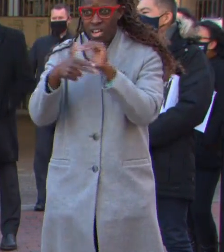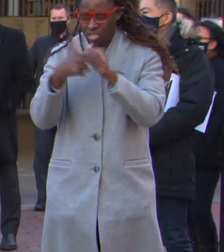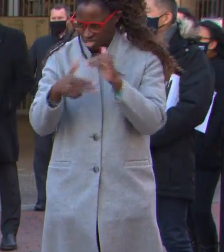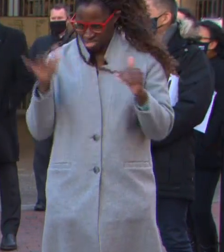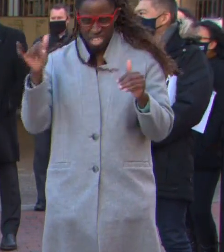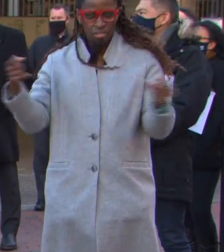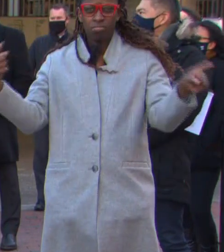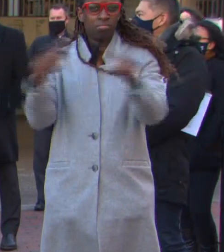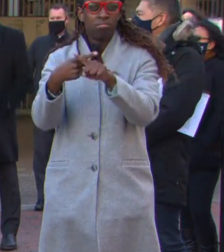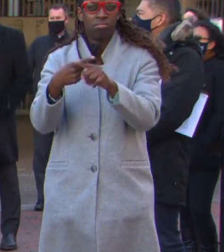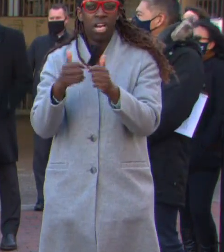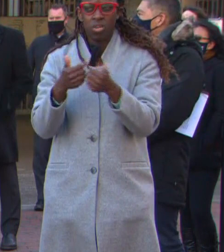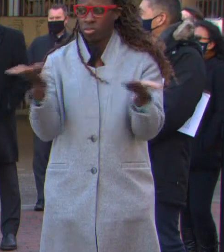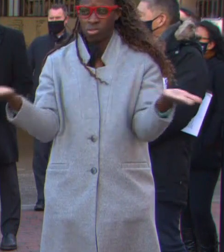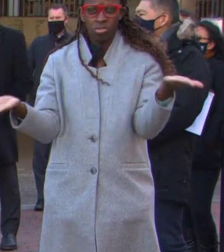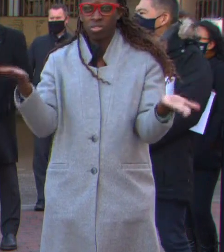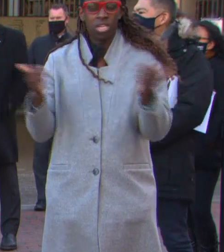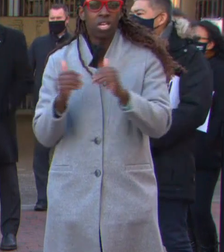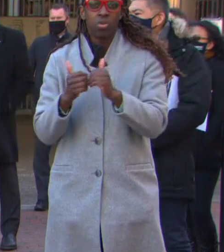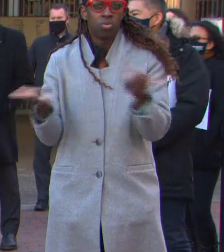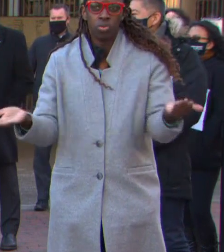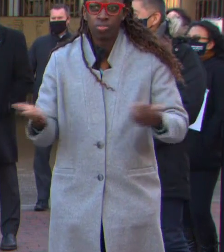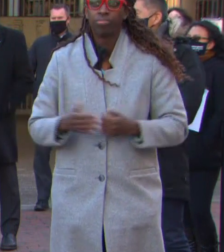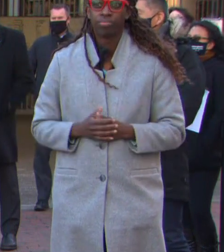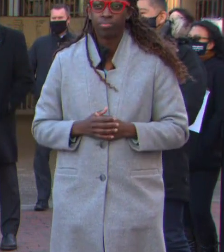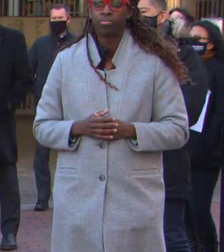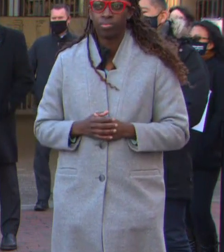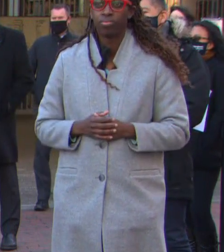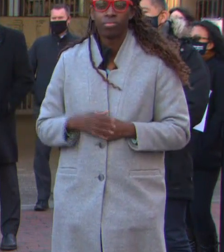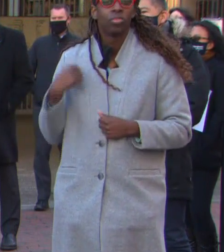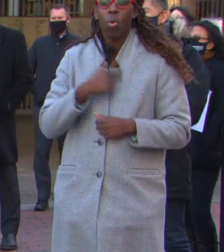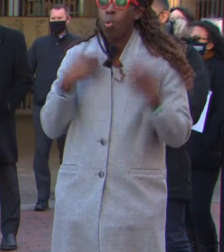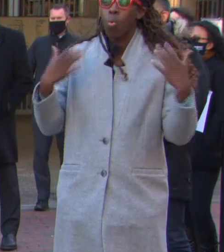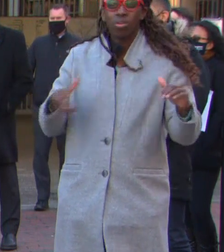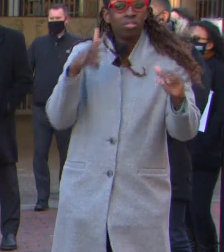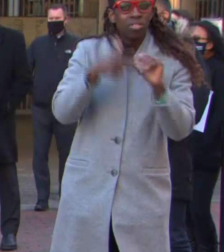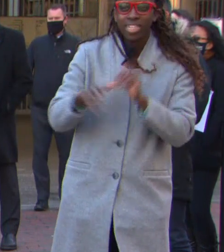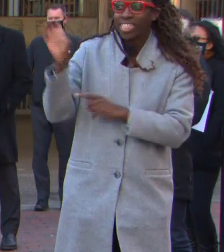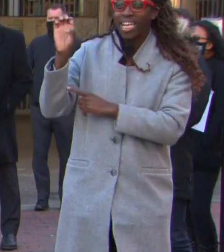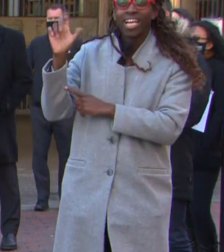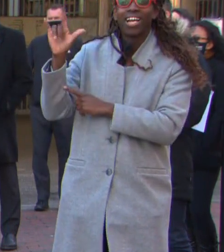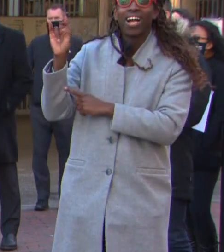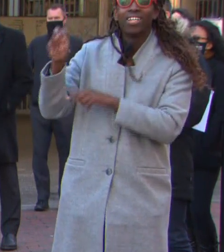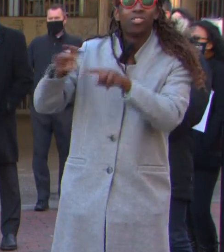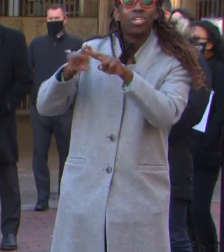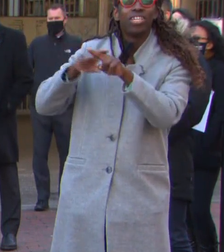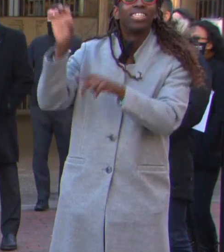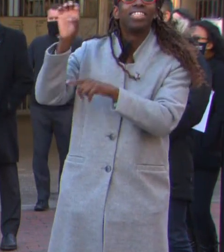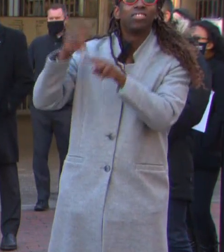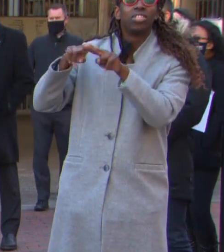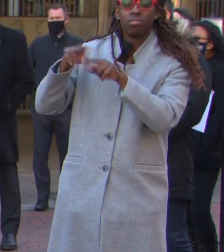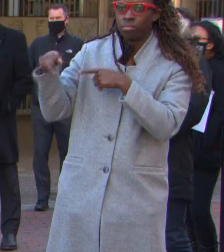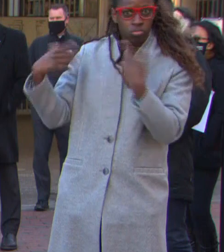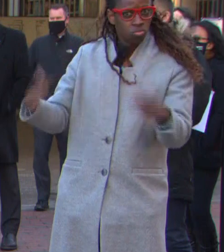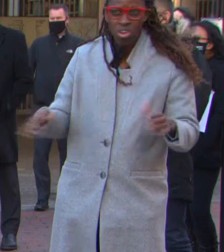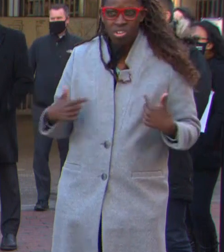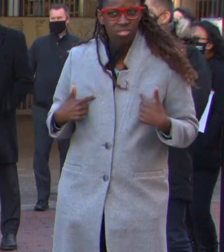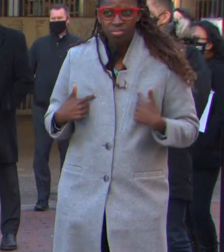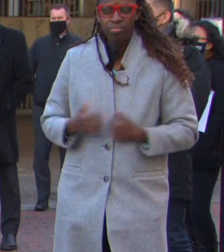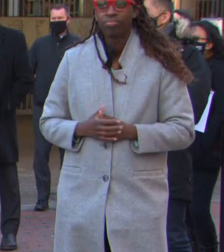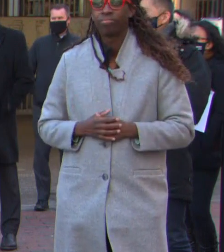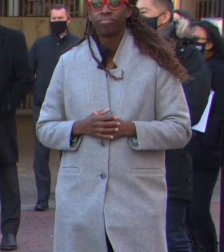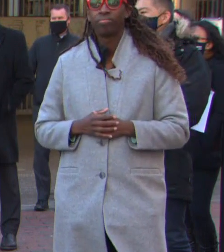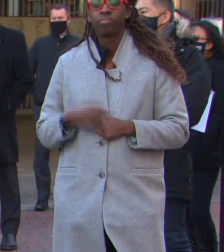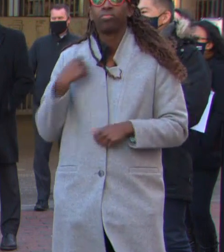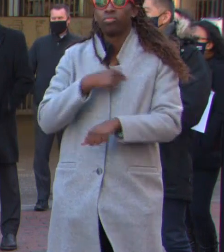and Councilor Flynn have been advocating against cutting the E-Line service from the very beginning. Councilor Flynn works with the Disabled American